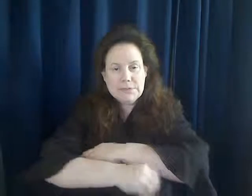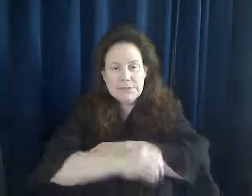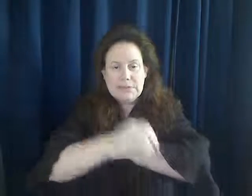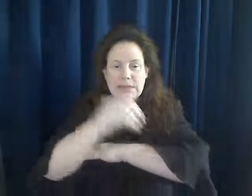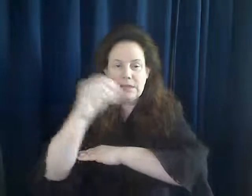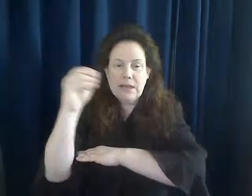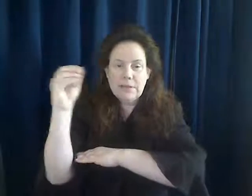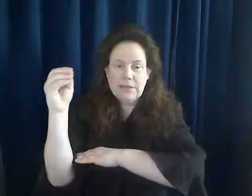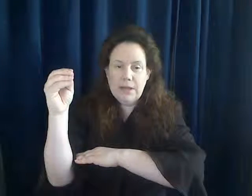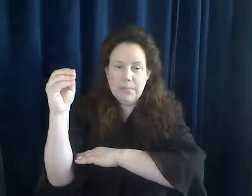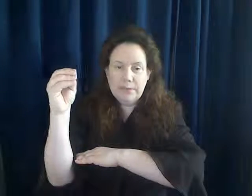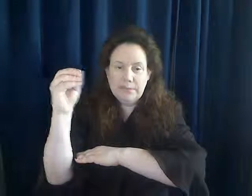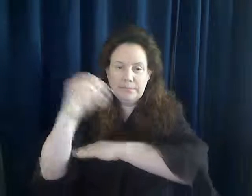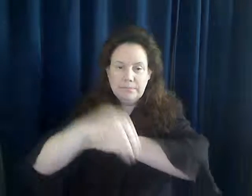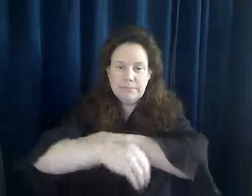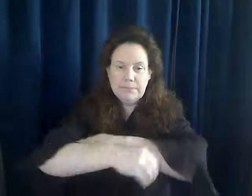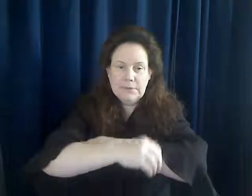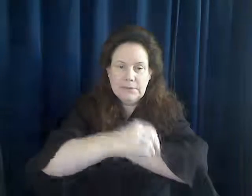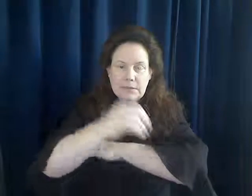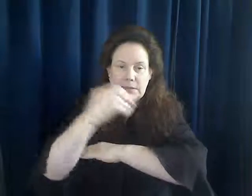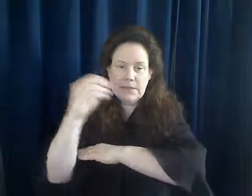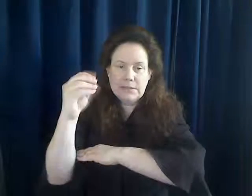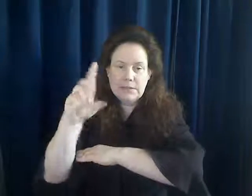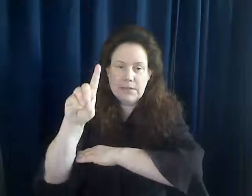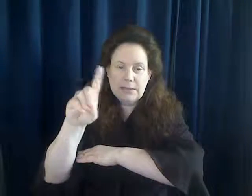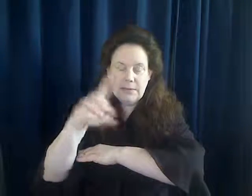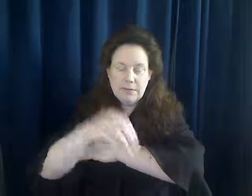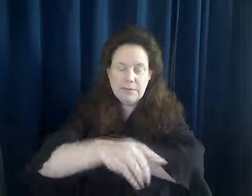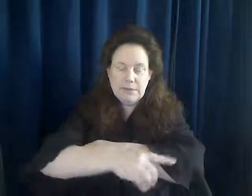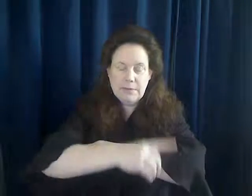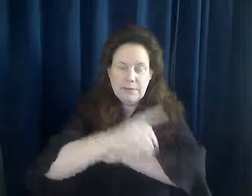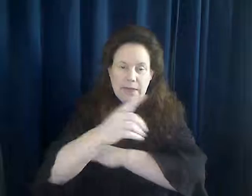represents the sun coming up, and that's what that, so if you think about that,